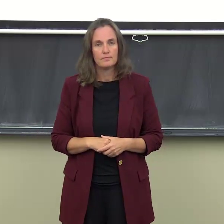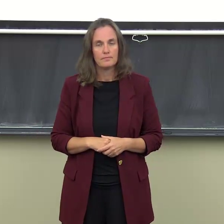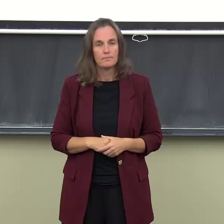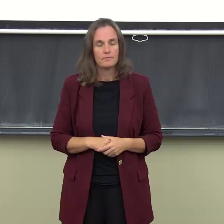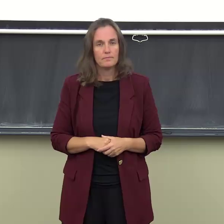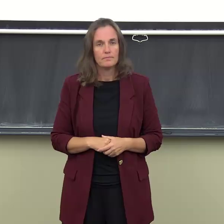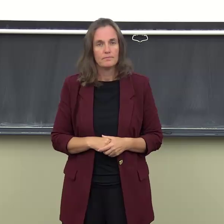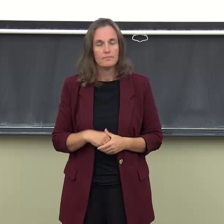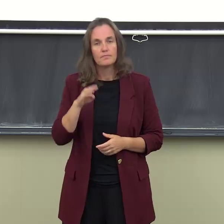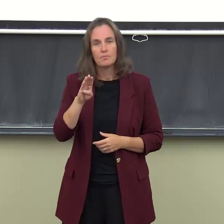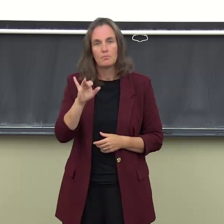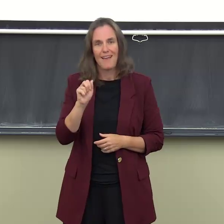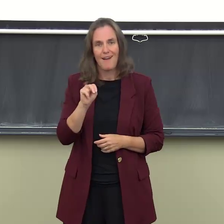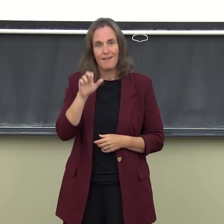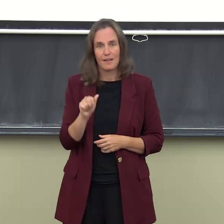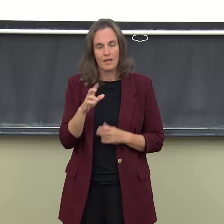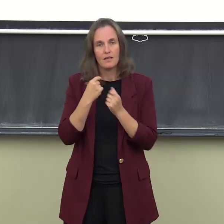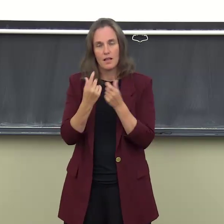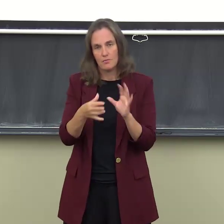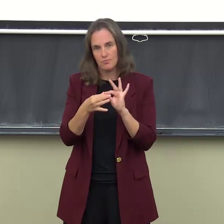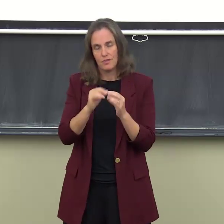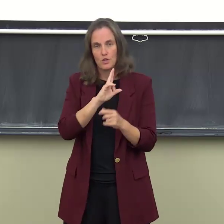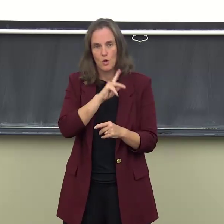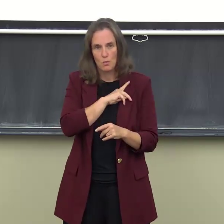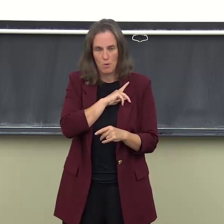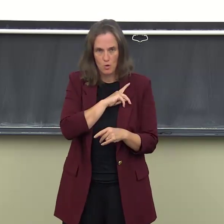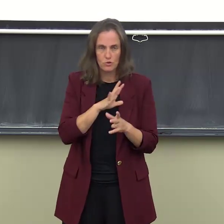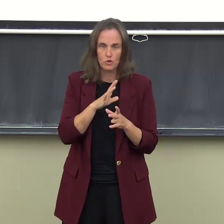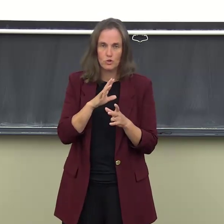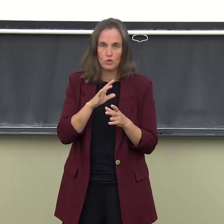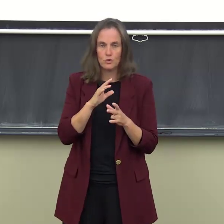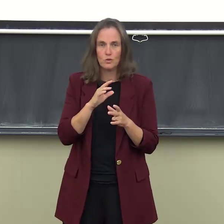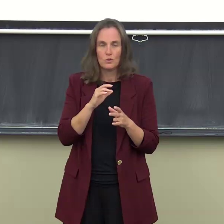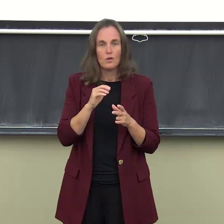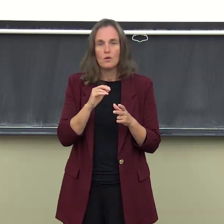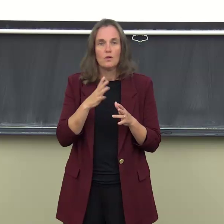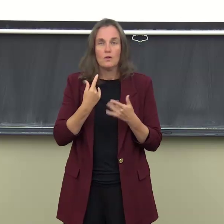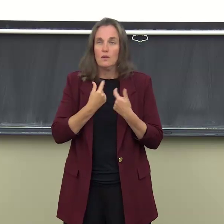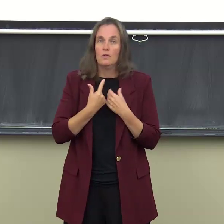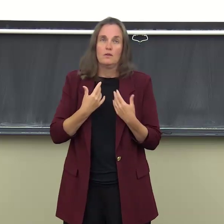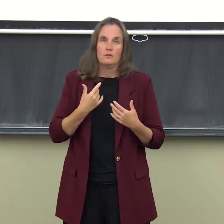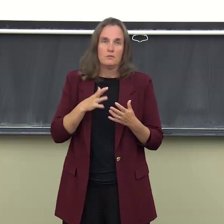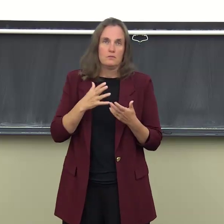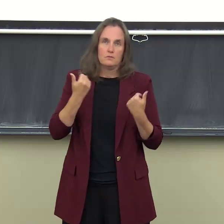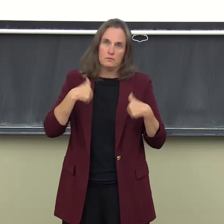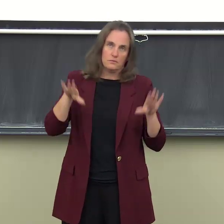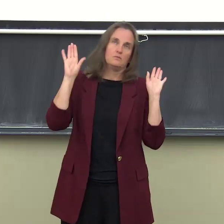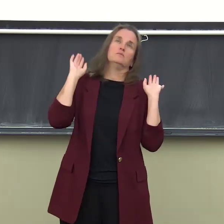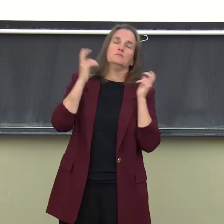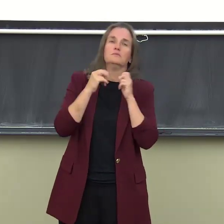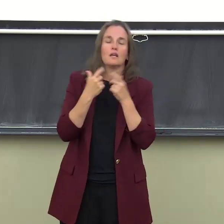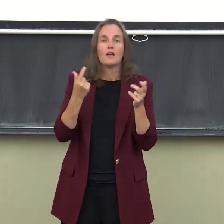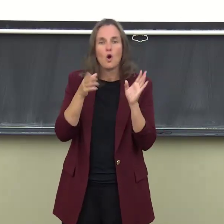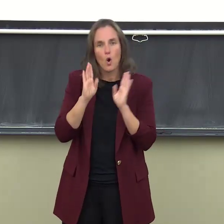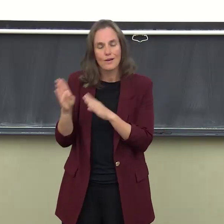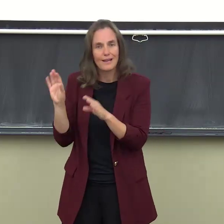And I just want to acknowledge that there's a personal wear and tear of being the person, as everyone here knows, that's like, it's the, you know, in organizations, they're